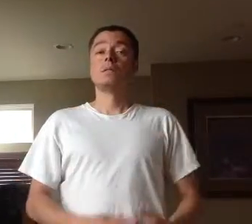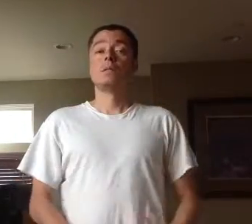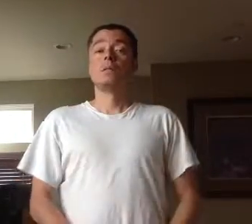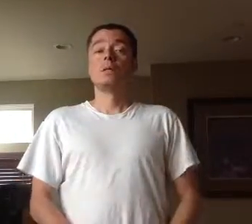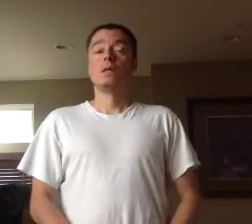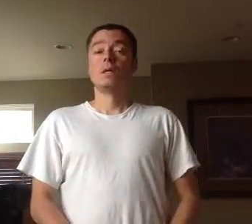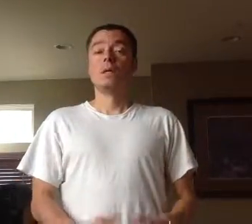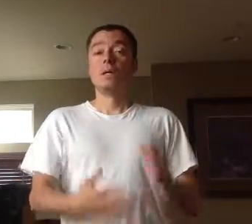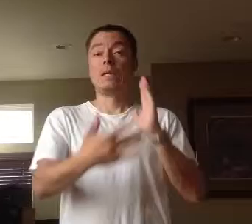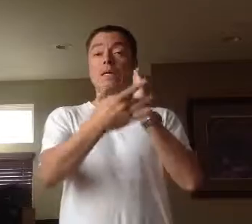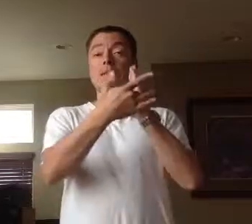Technology.